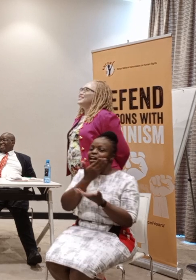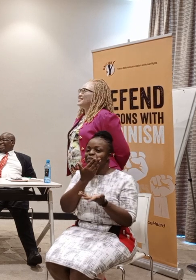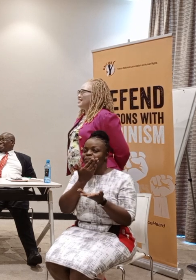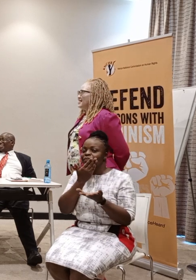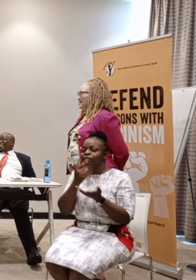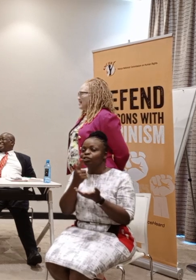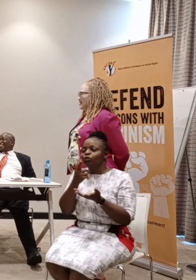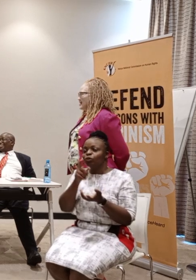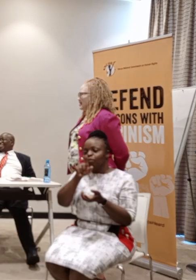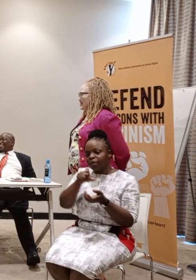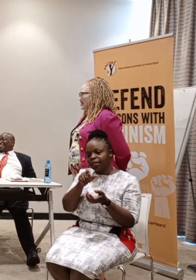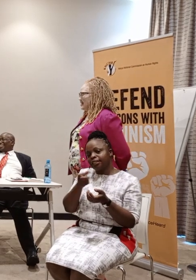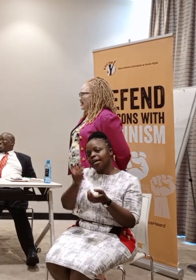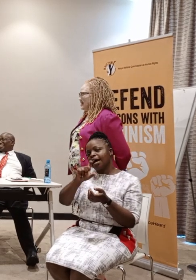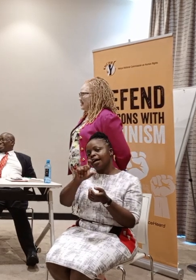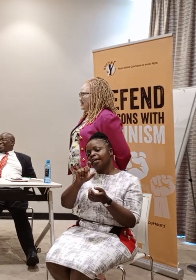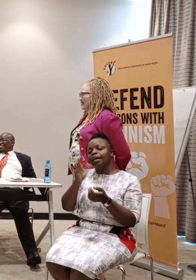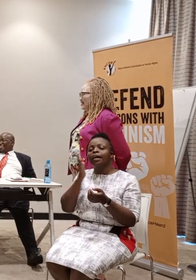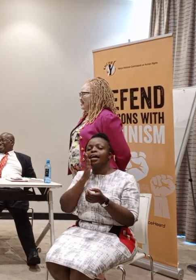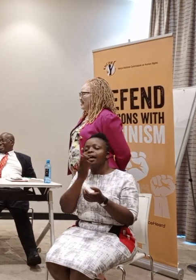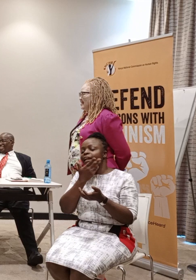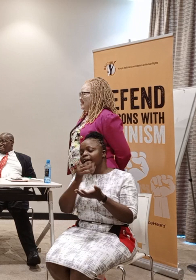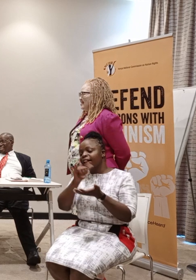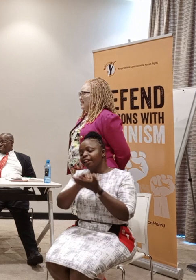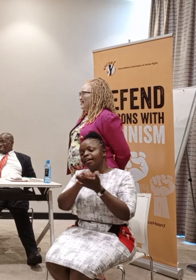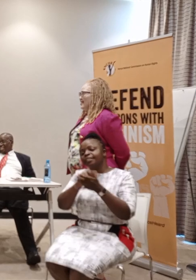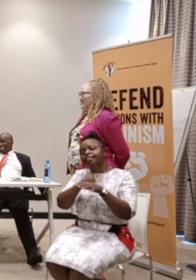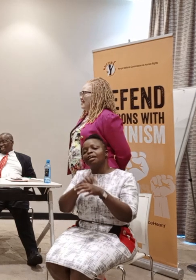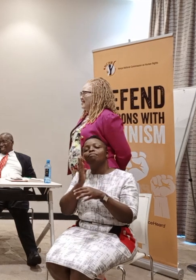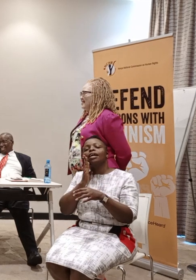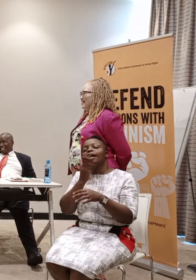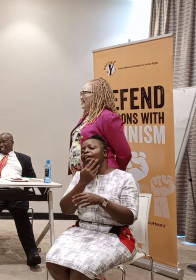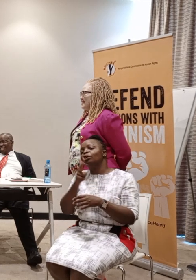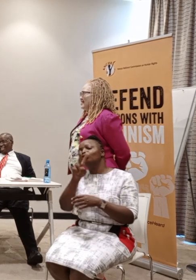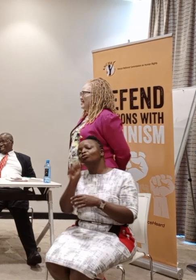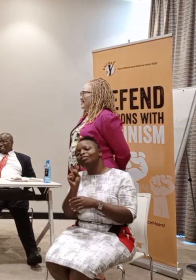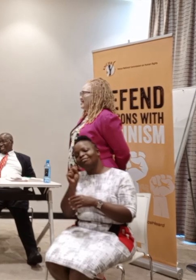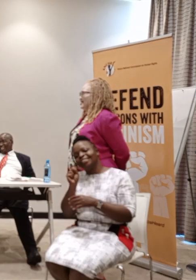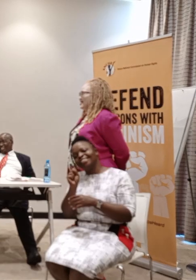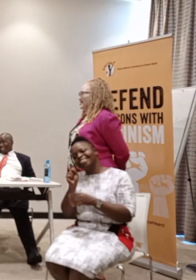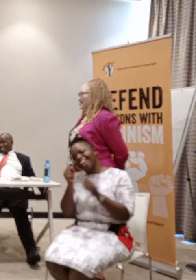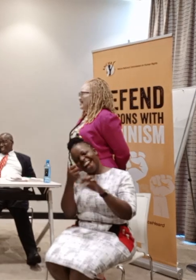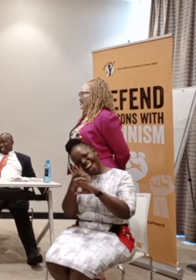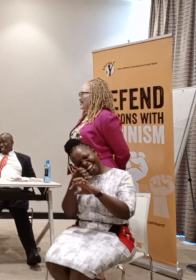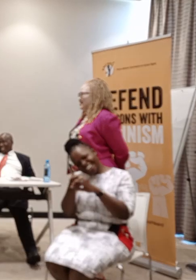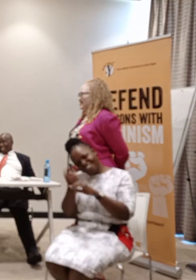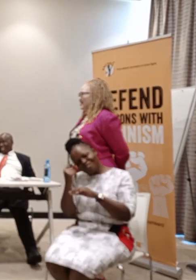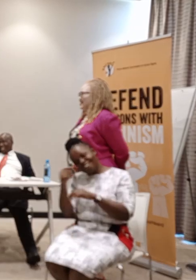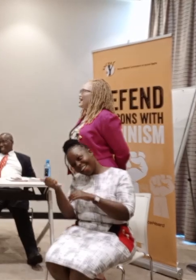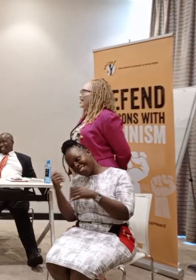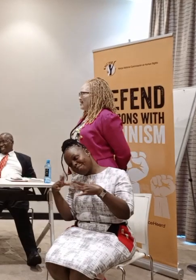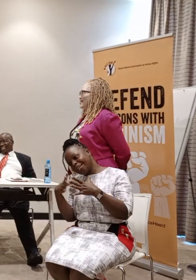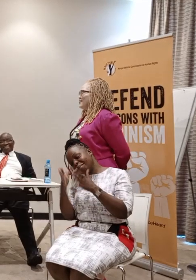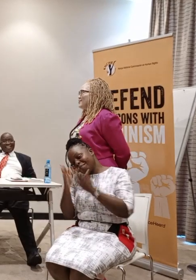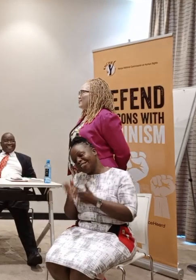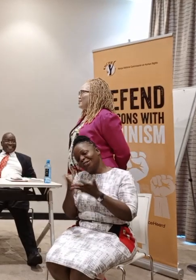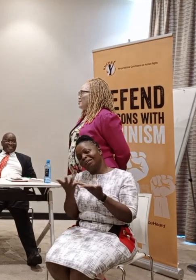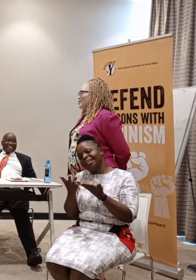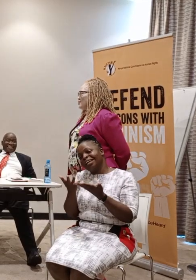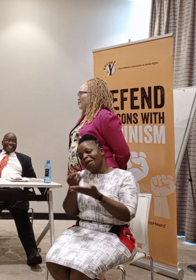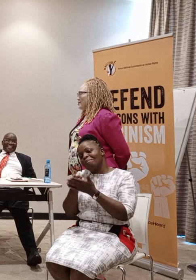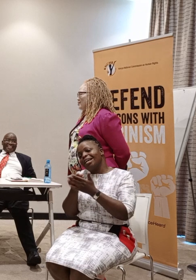So I had to do color, and it was expensive that time. It was $250. So what am I trying to say? For somebody else, it's not, it's an issue, yeah. Yeah. But